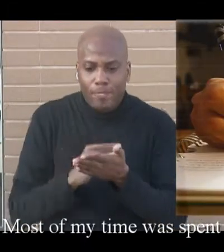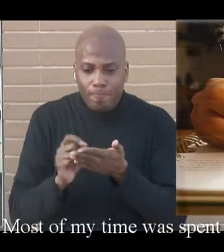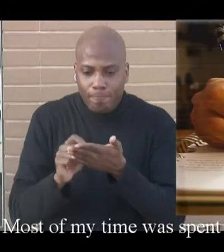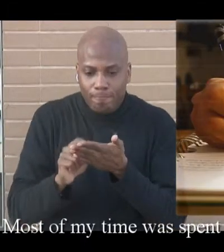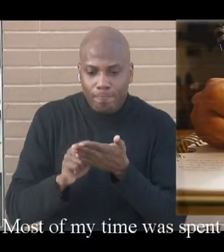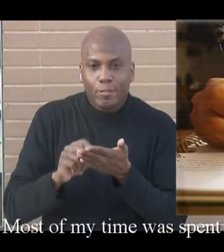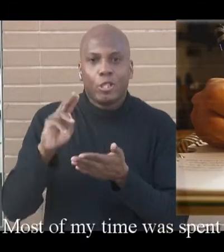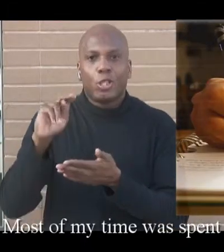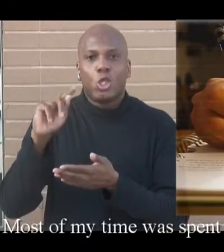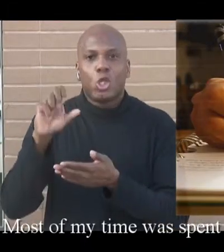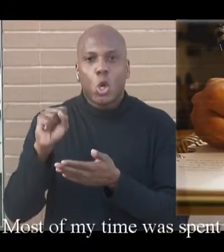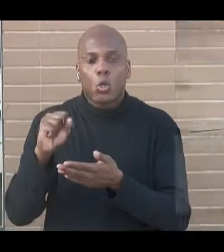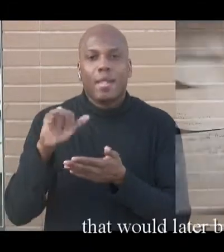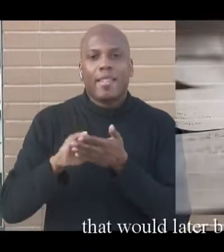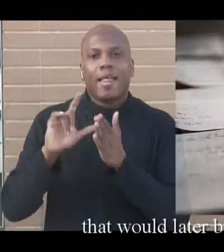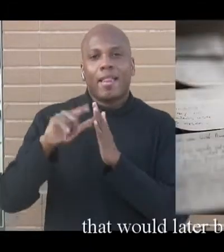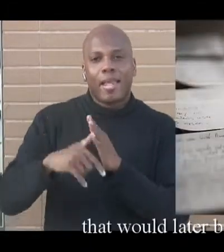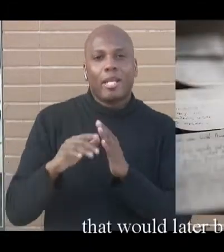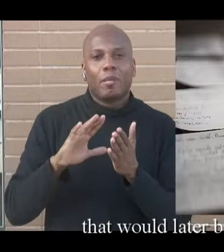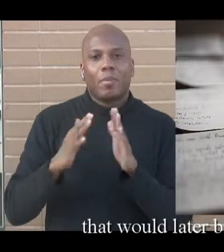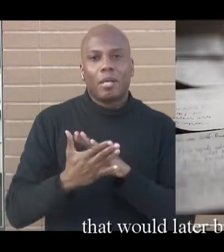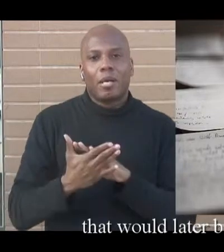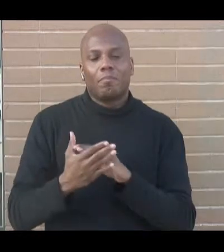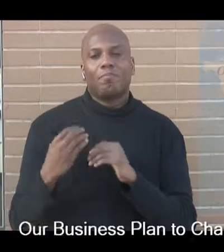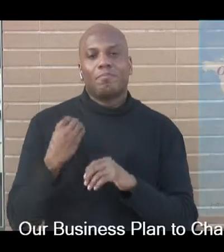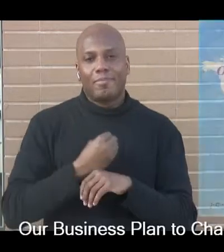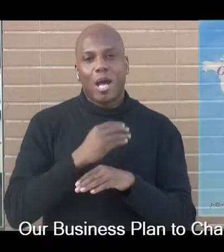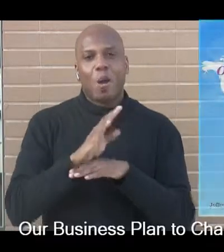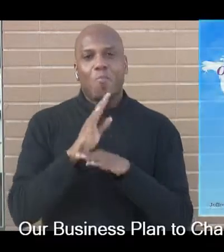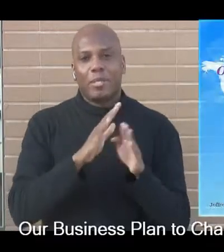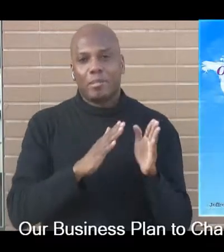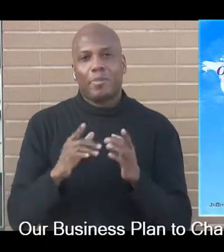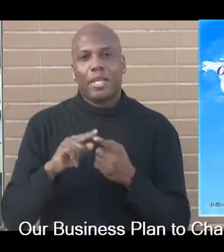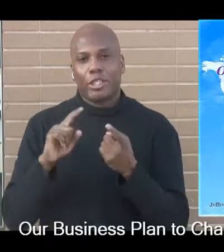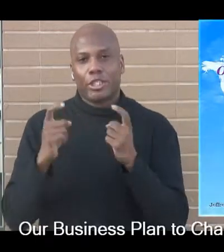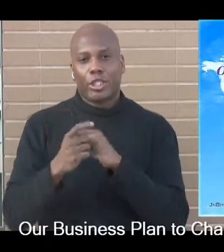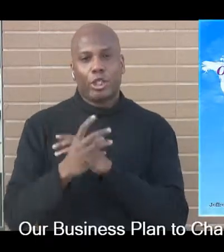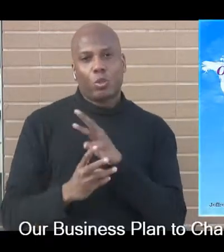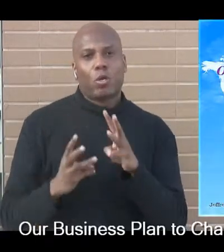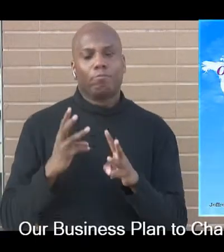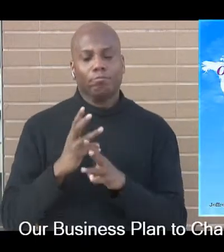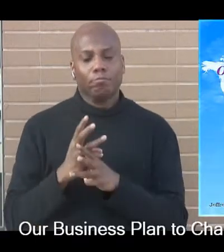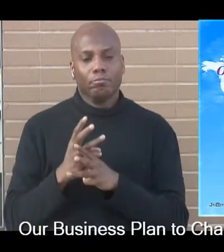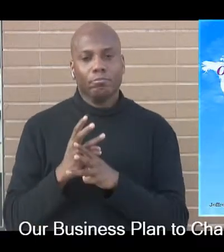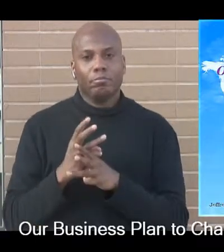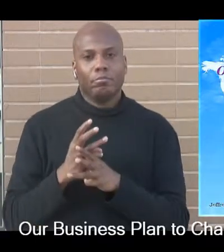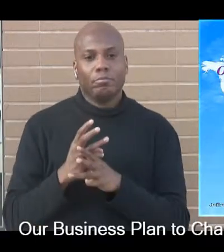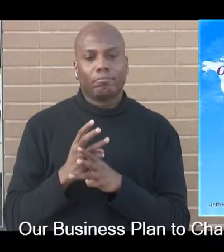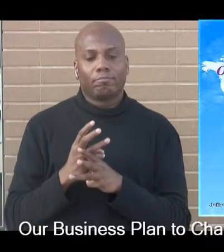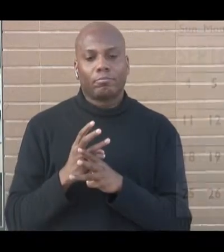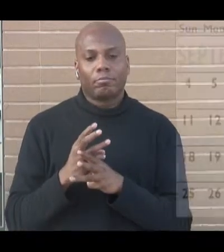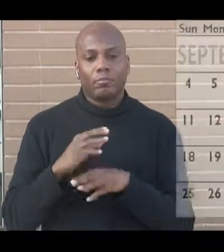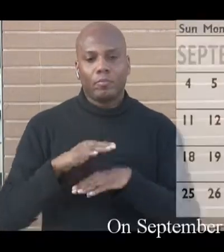spent compiling notes that would later become our business plan to change the